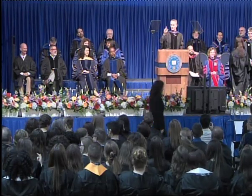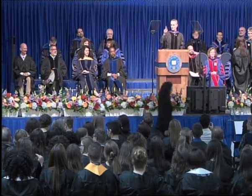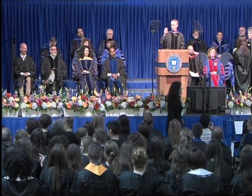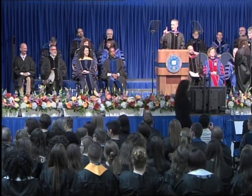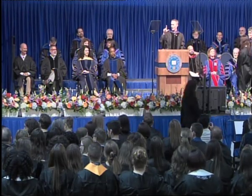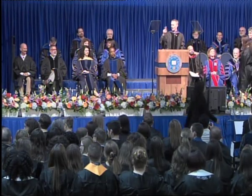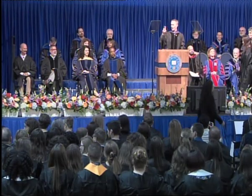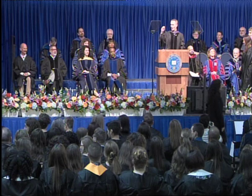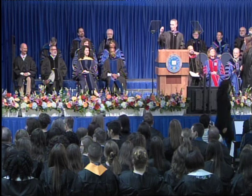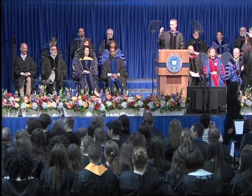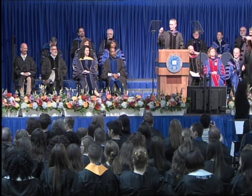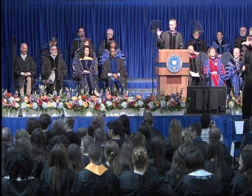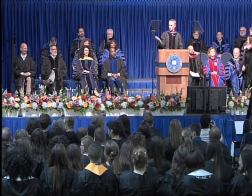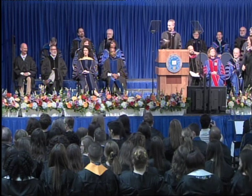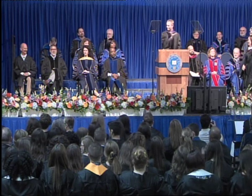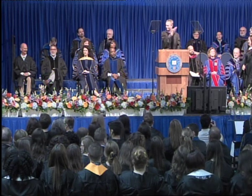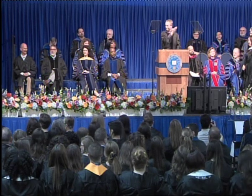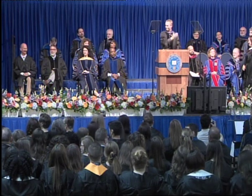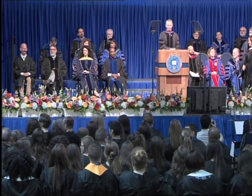Serena Ariano.